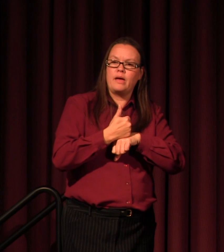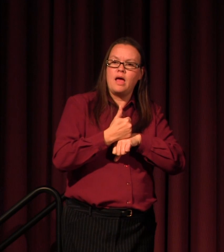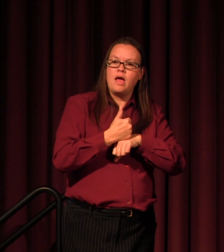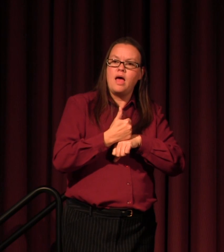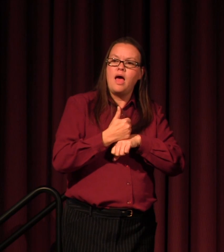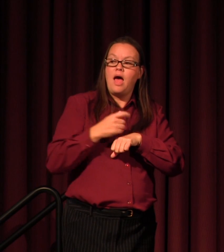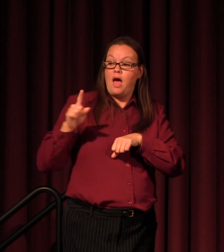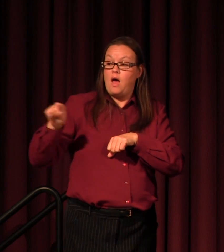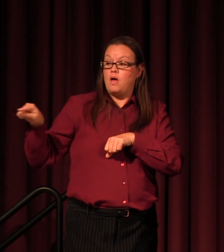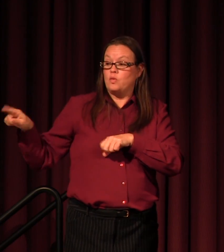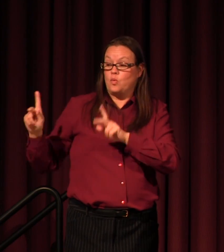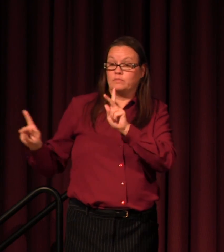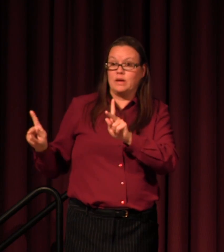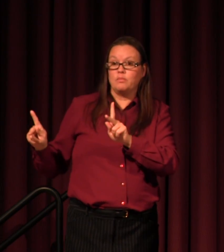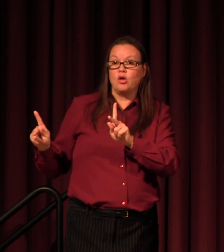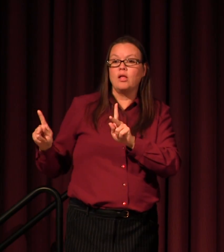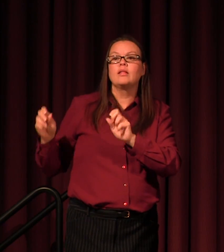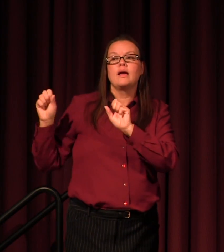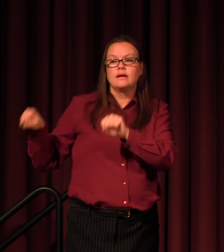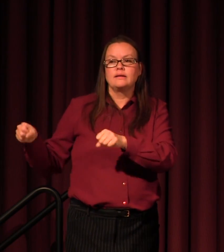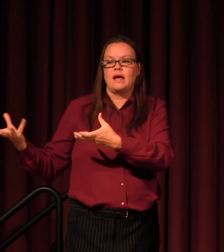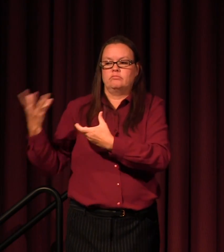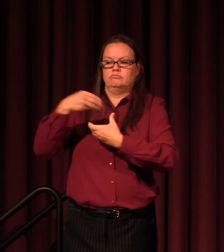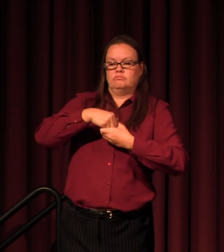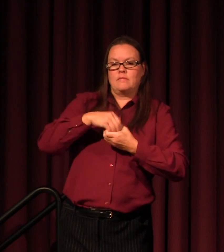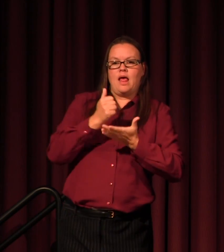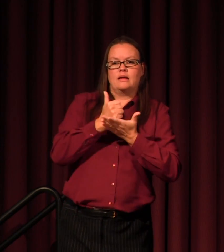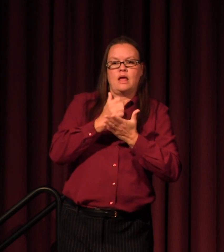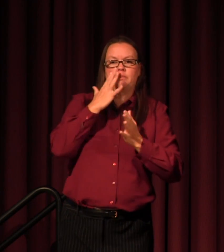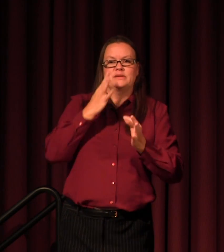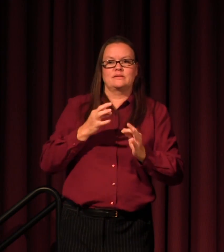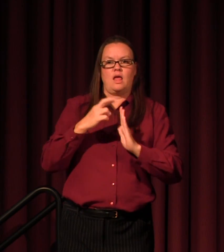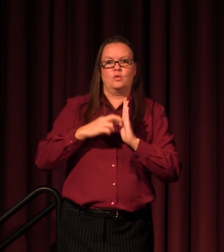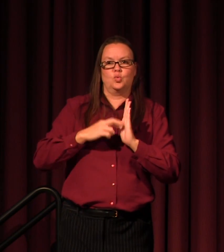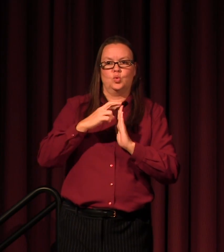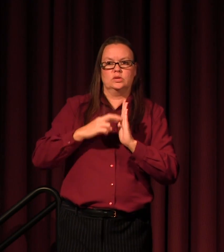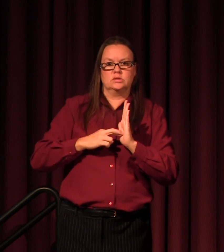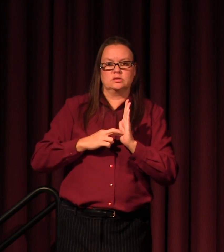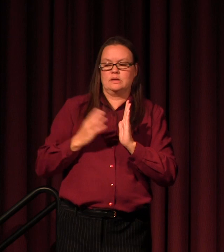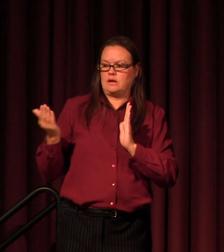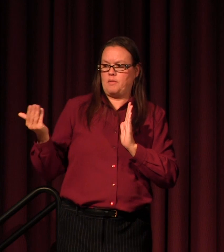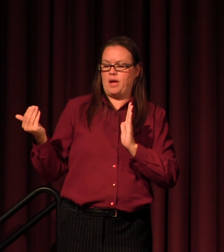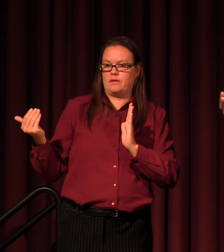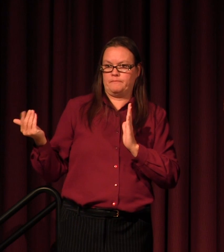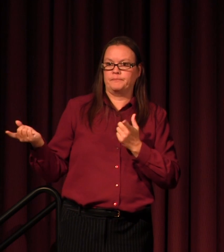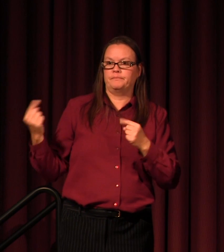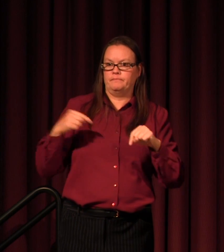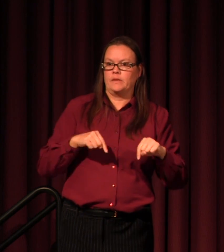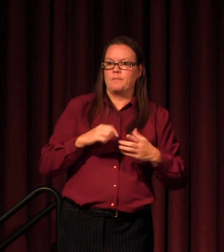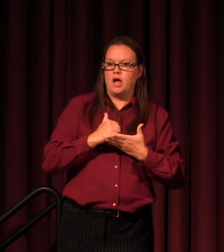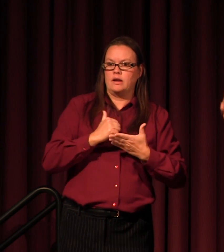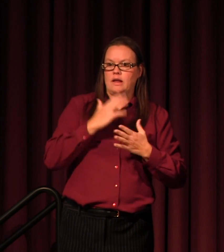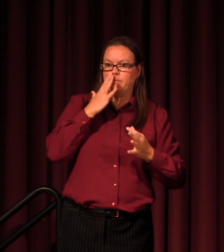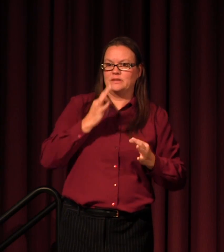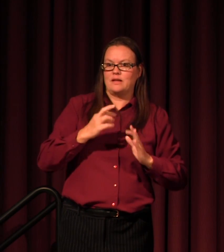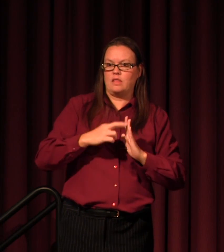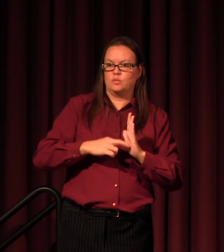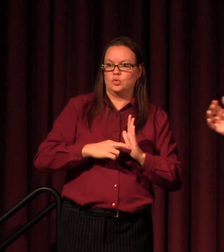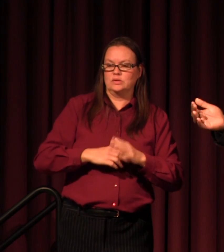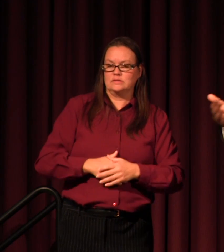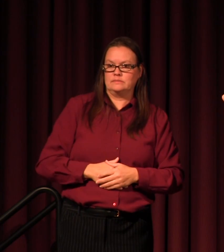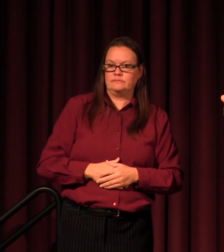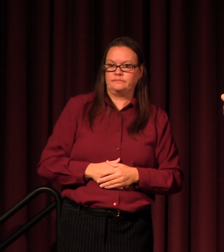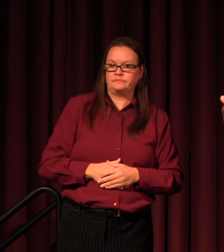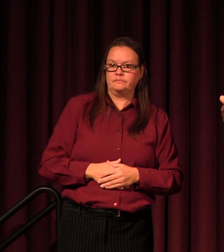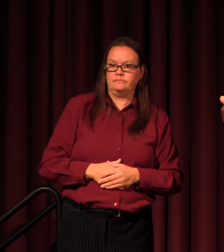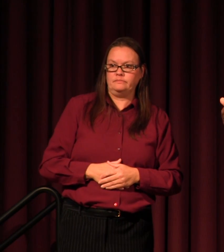what the rules actually are. So there's an individual piece of the equation to ask them, again, maybe not in the moment,